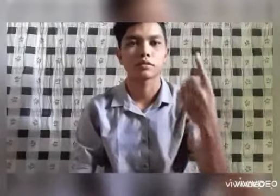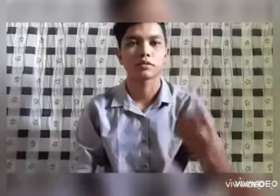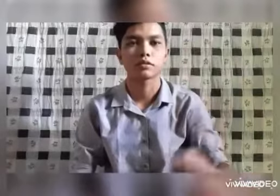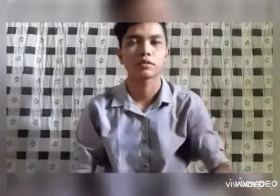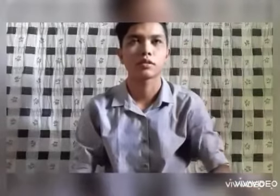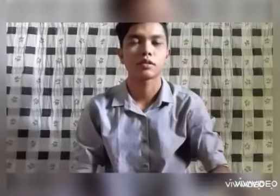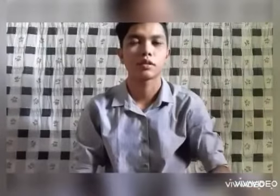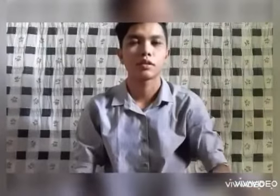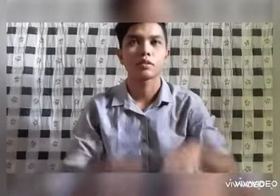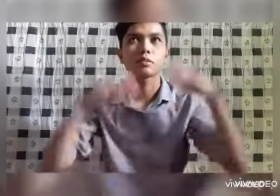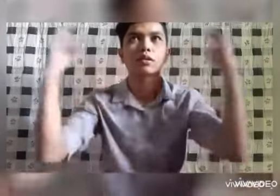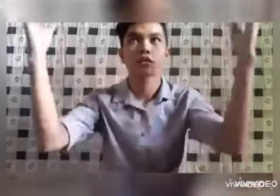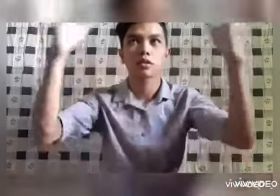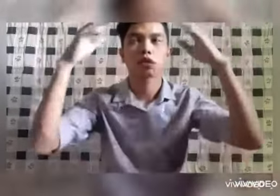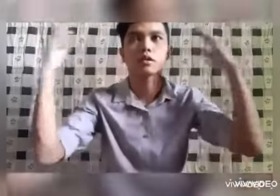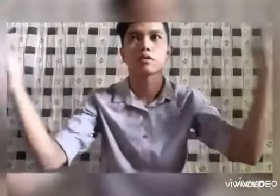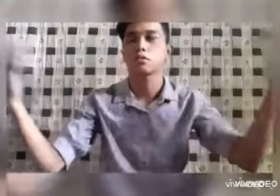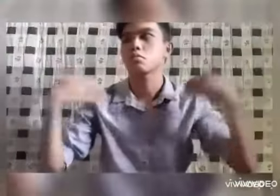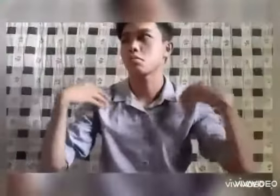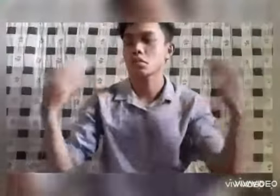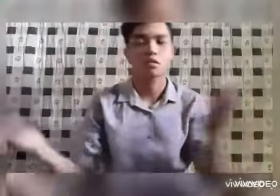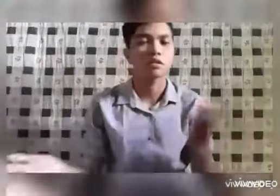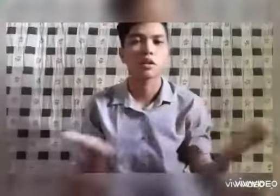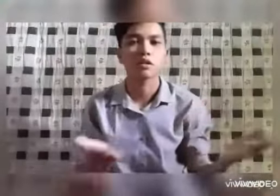Imagine no possessions